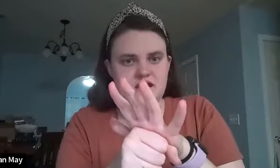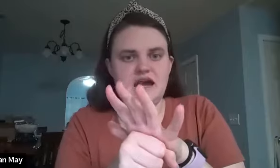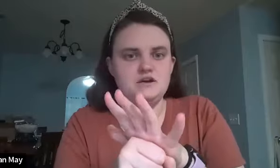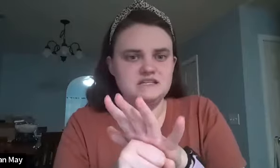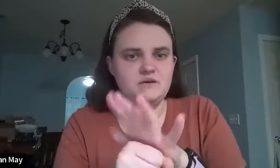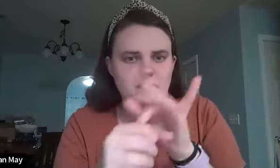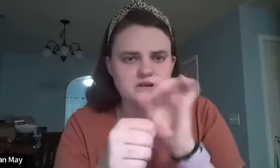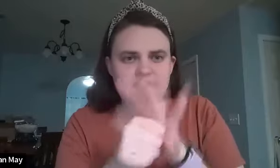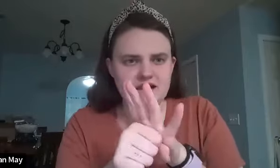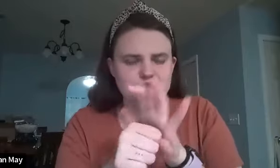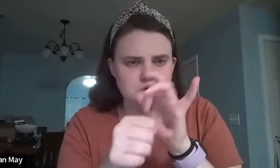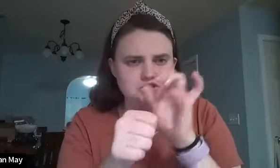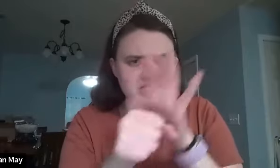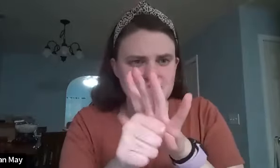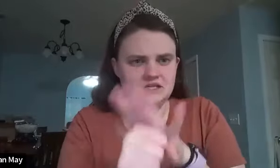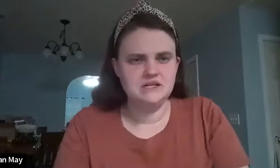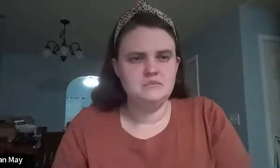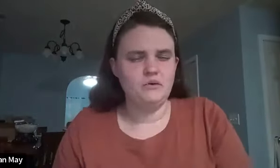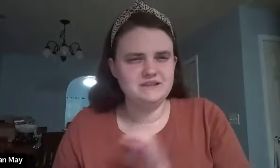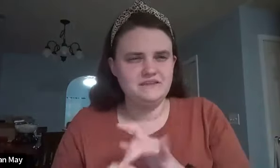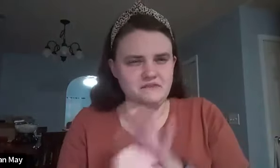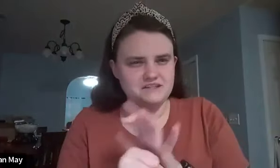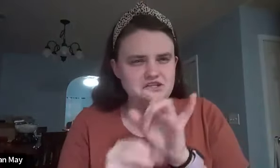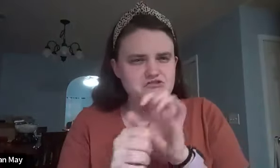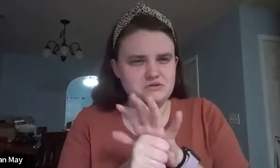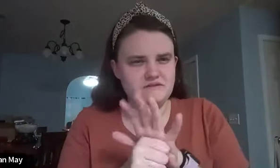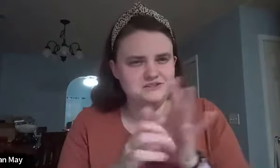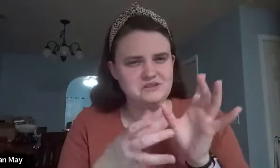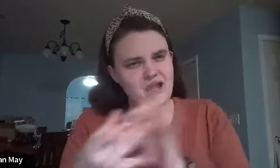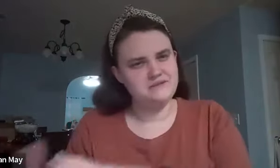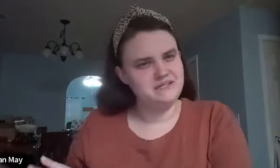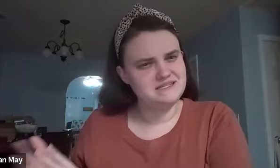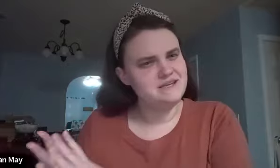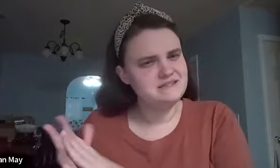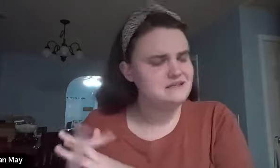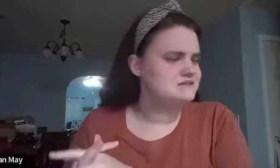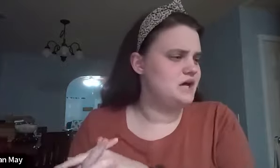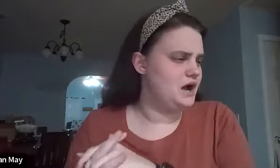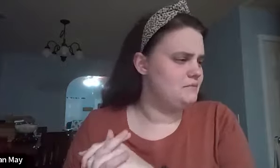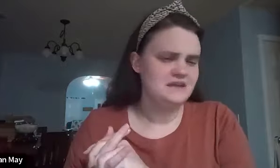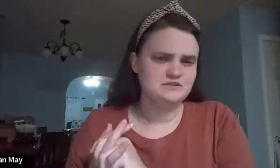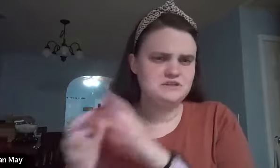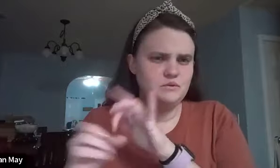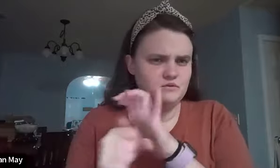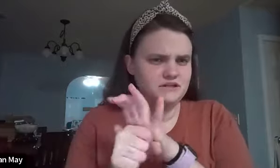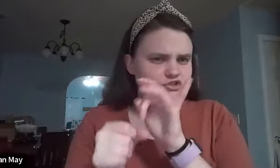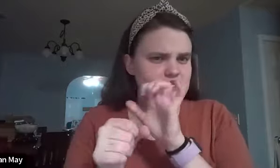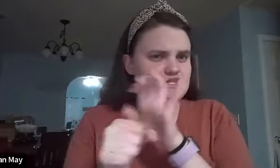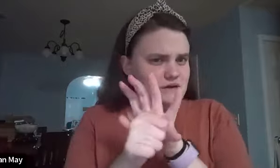I know it's like a weird fast motion, but like the faster you do it, the faster it like kind of blends and makes sense. But it's always a weird one to try to slow down